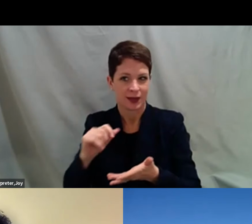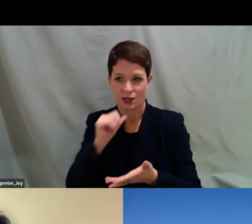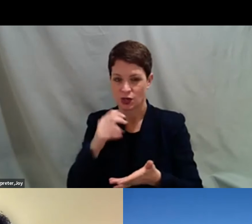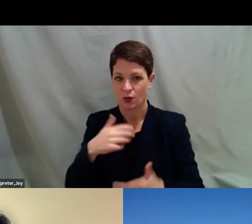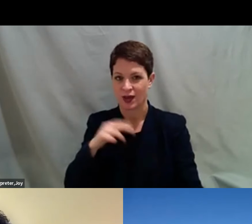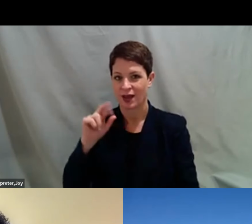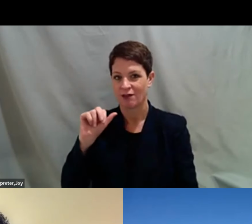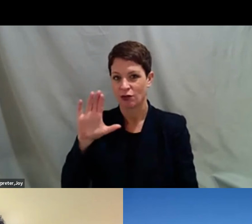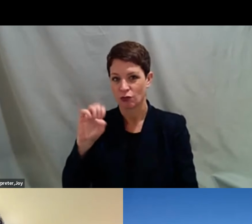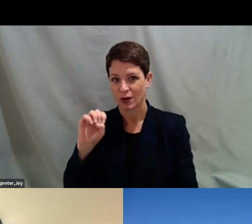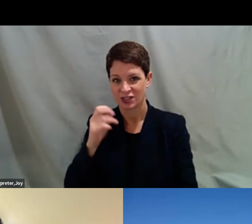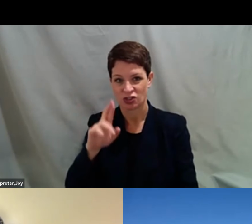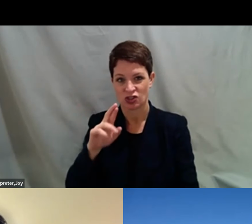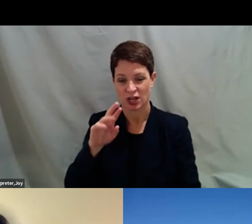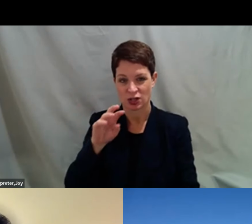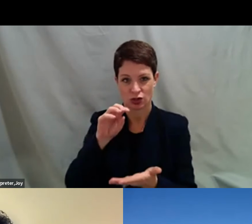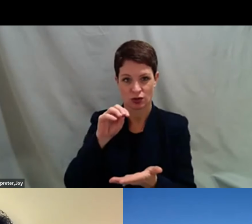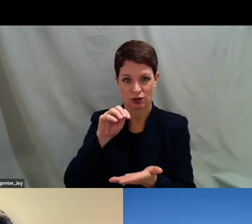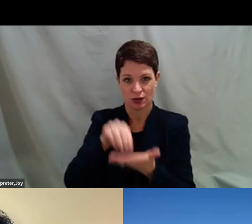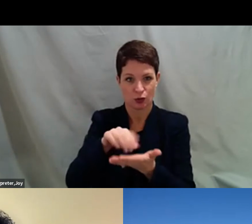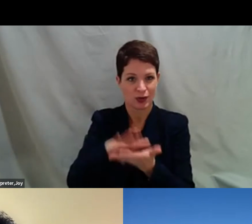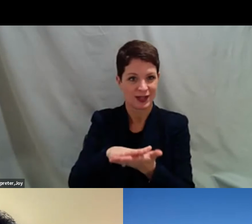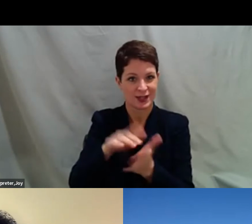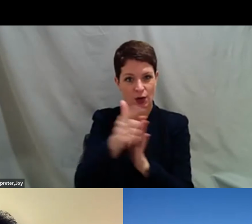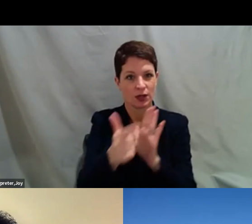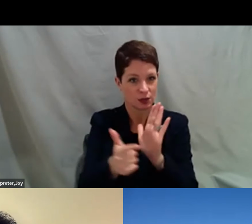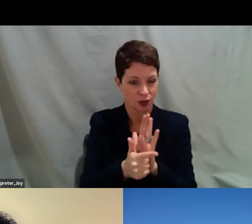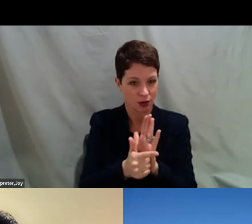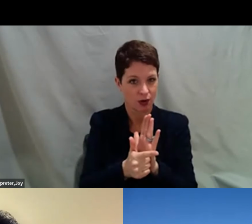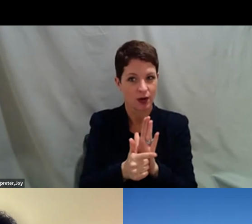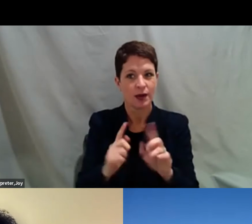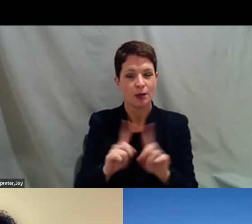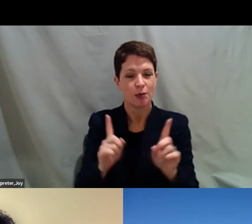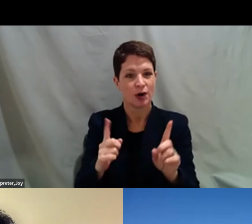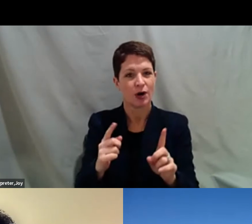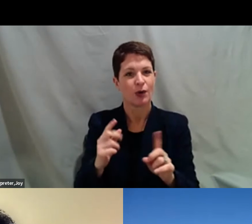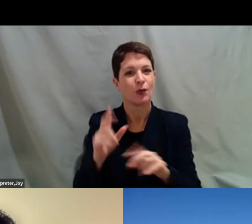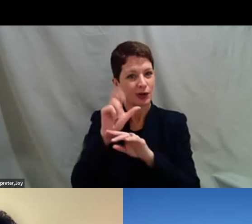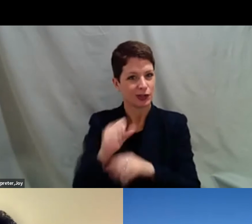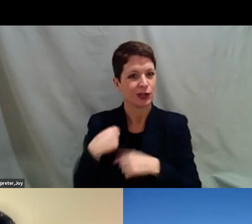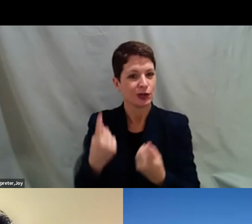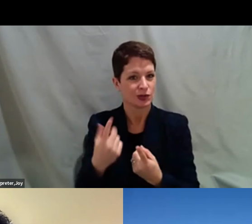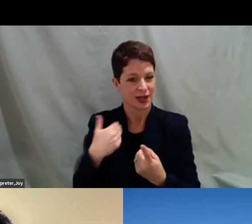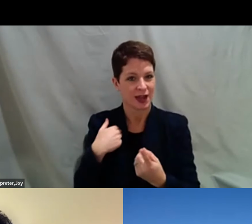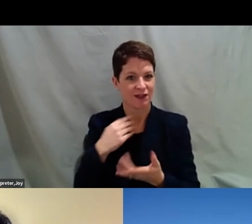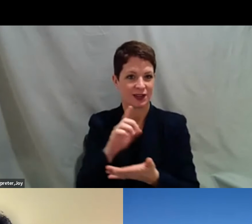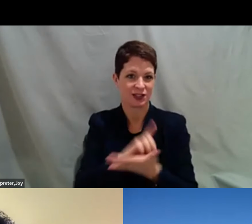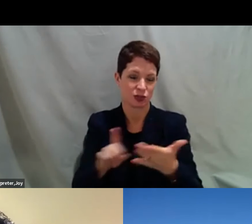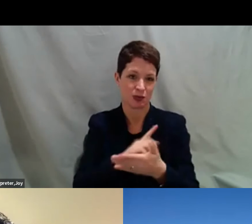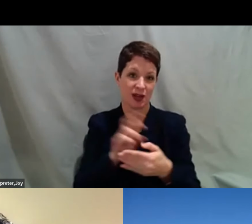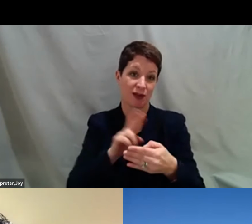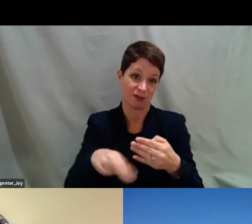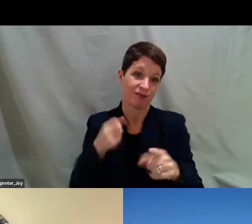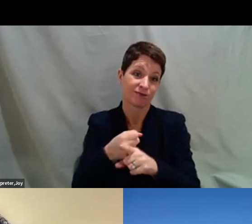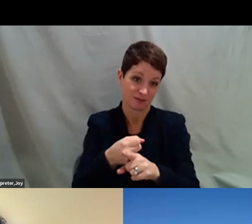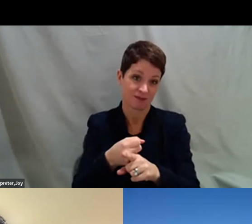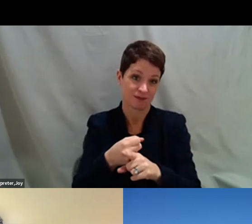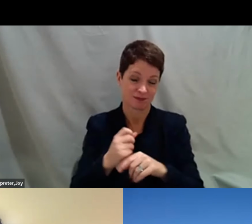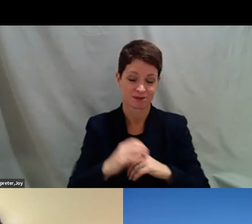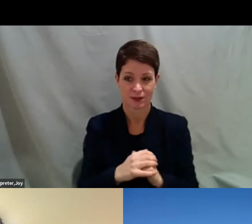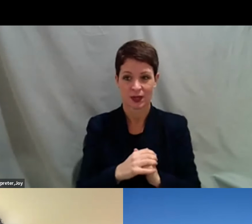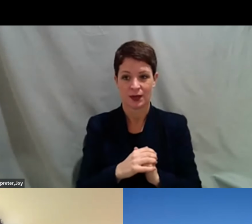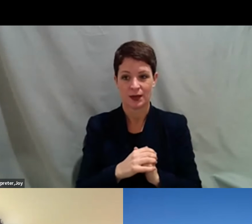and gender written into the law, but were used to have discriminatory effects, right? So, and